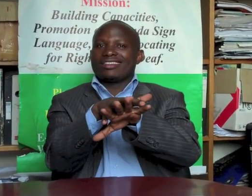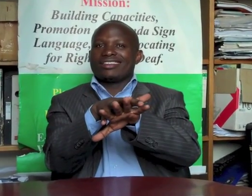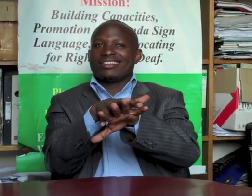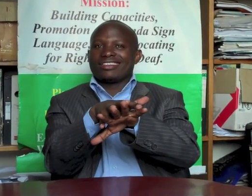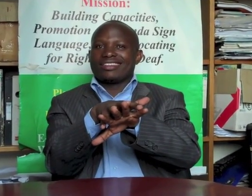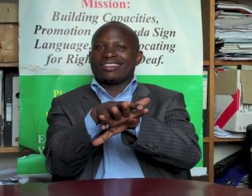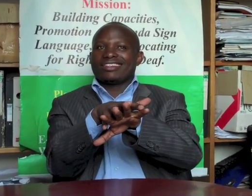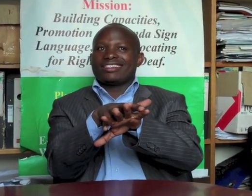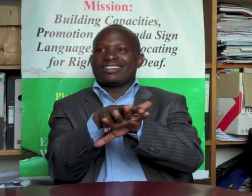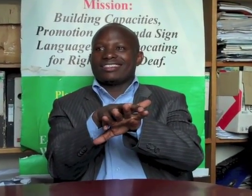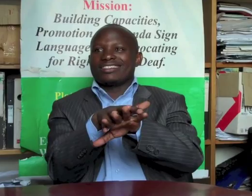mainstream schools.